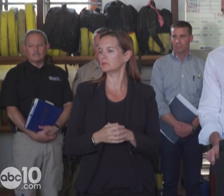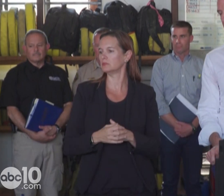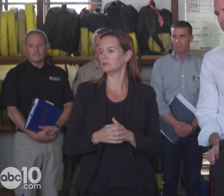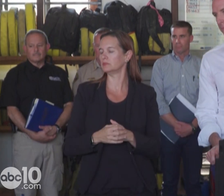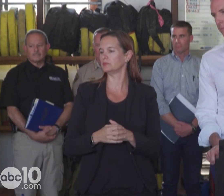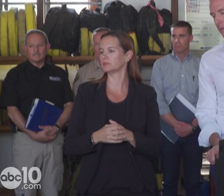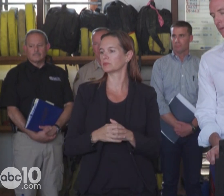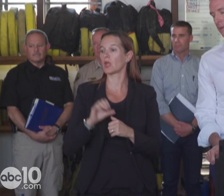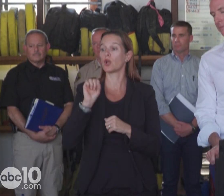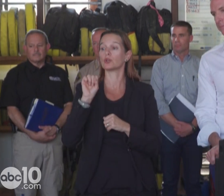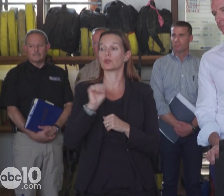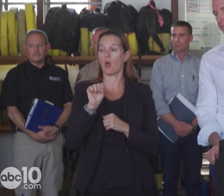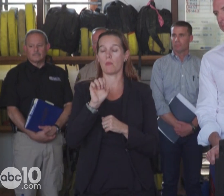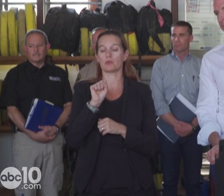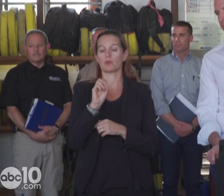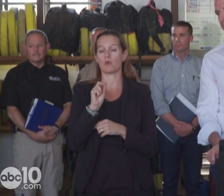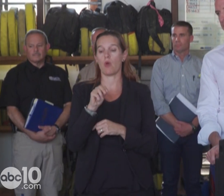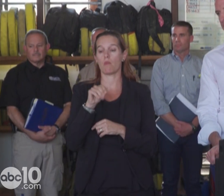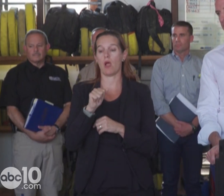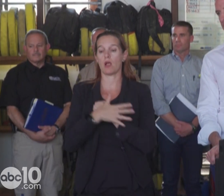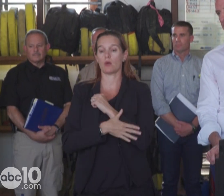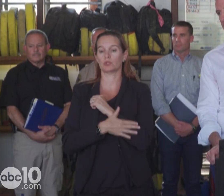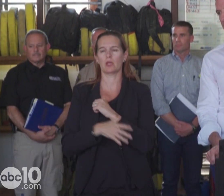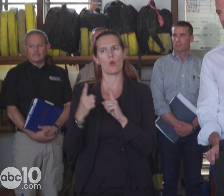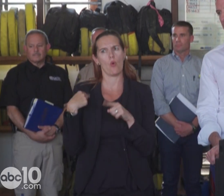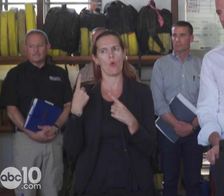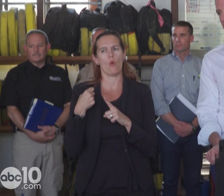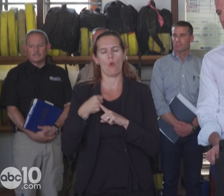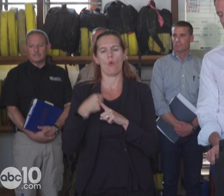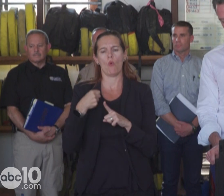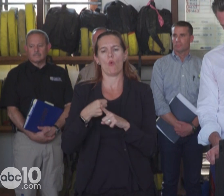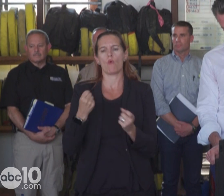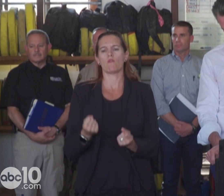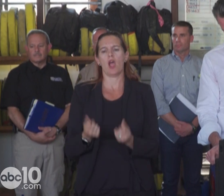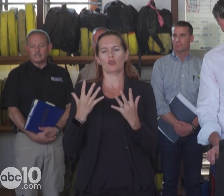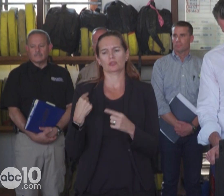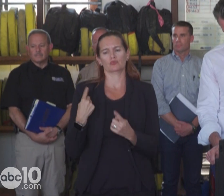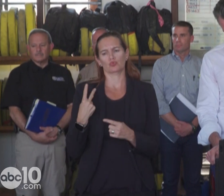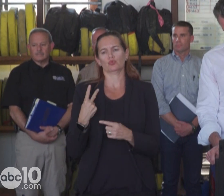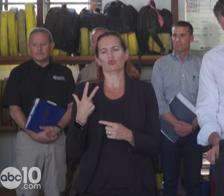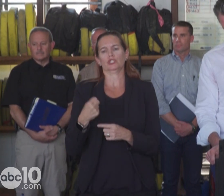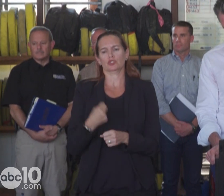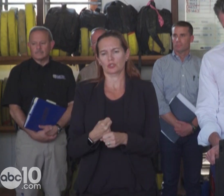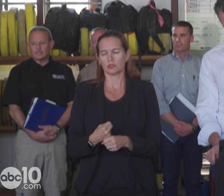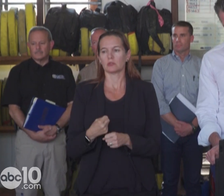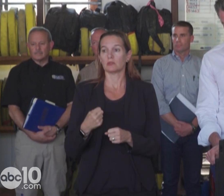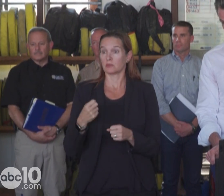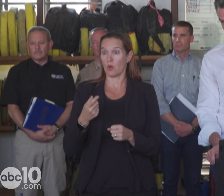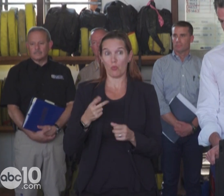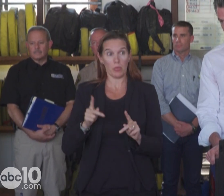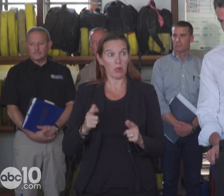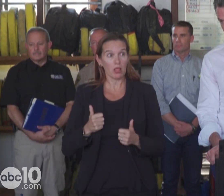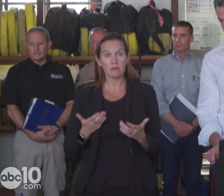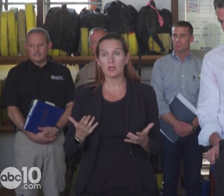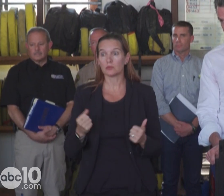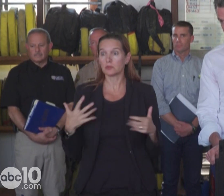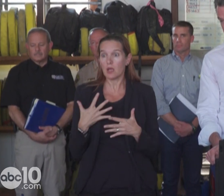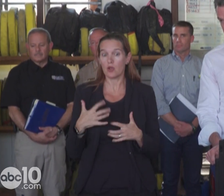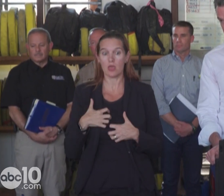Governor, Sonoma County in particular has been decimated by fire in the past 2 to 3 years. Residents are scared, residents are